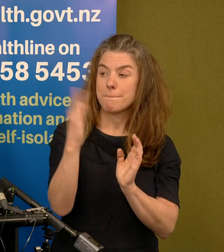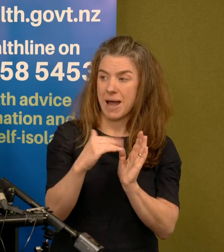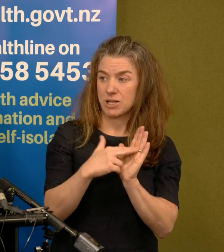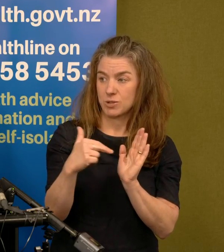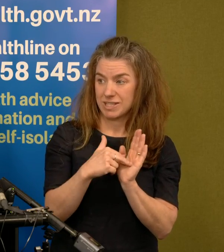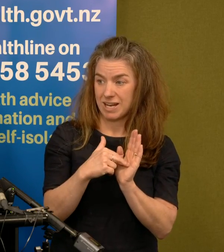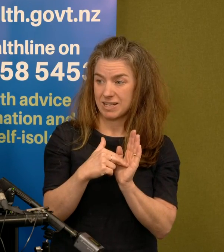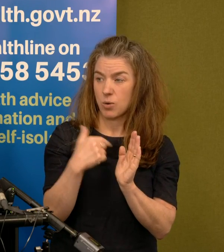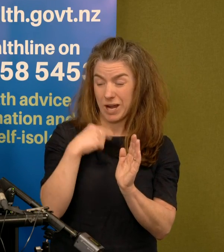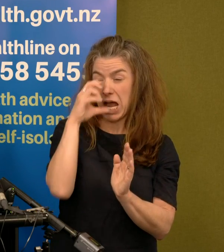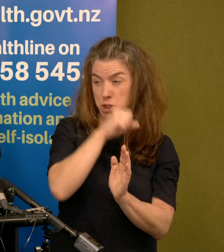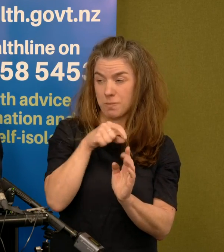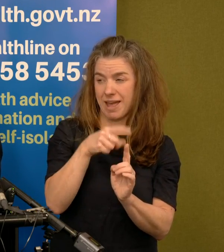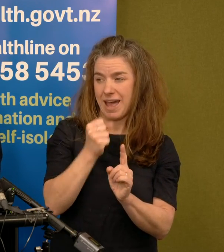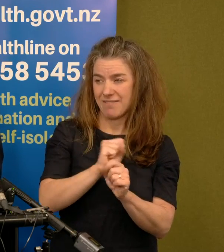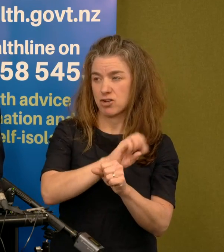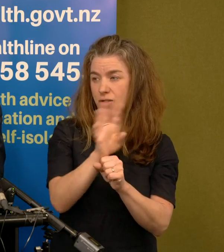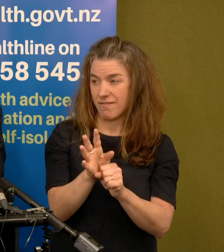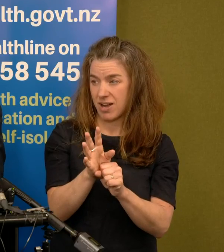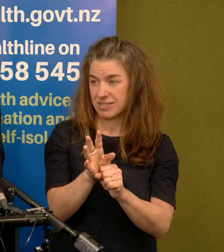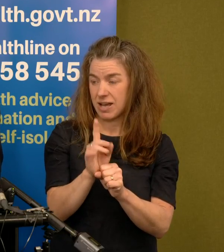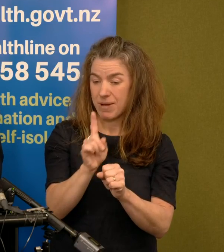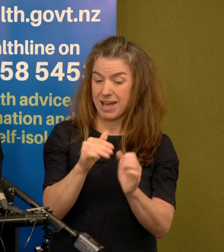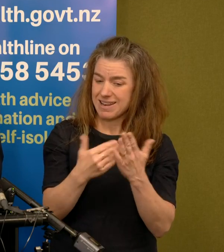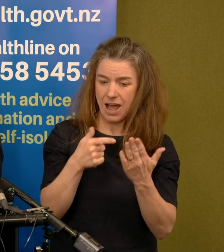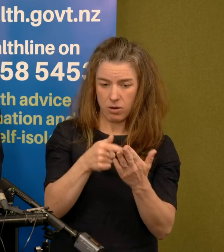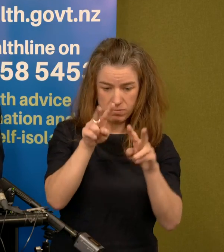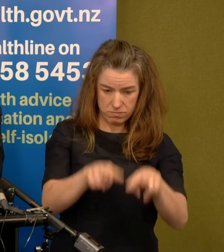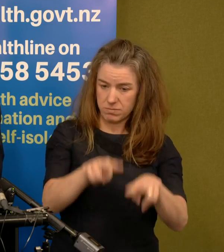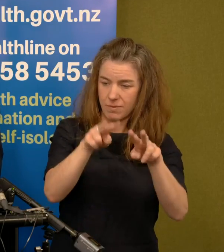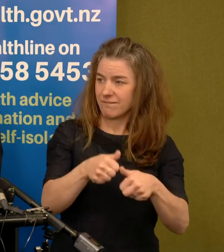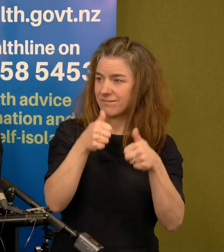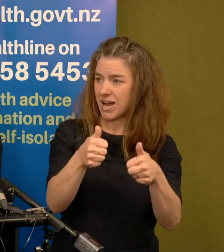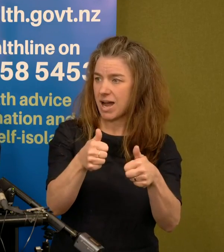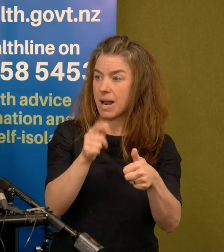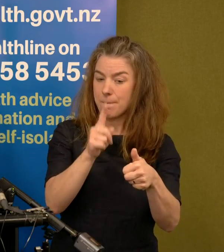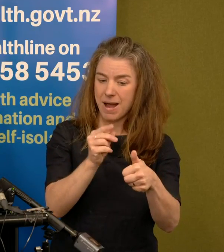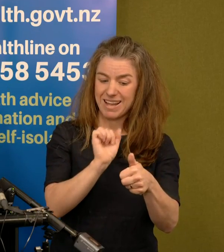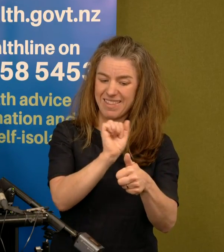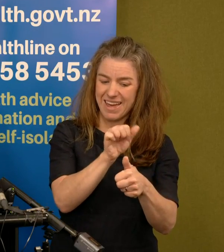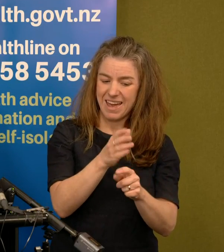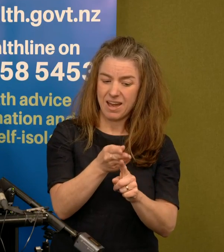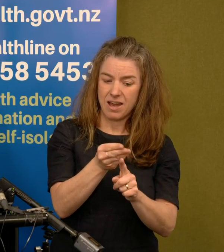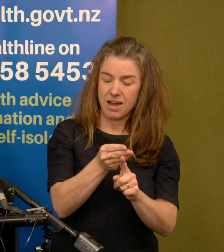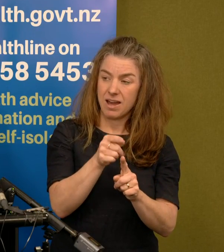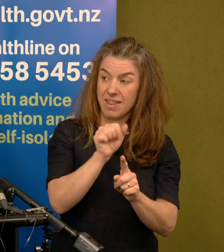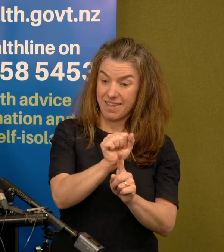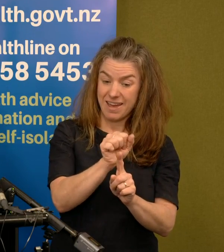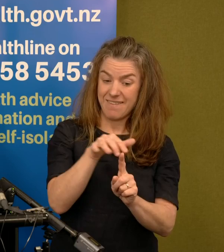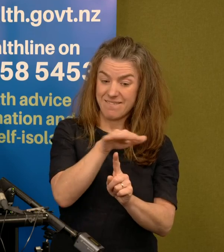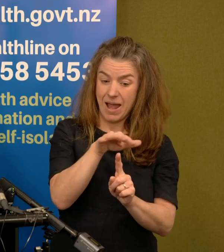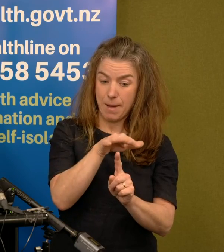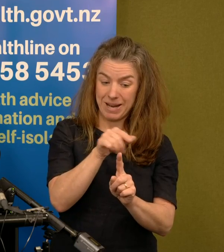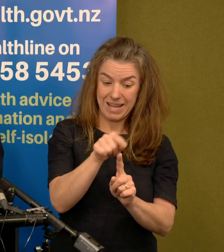that illness was COVID-19. They are now asymptomatic. However, a close family member now has had an